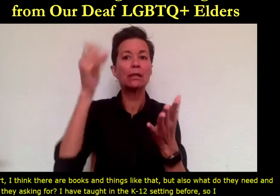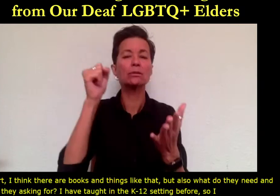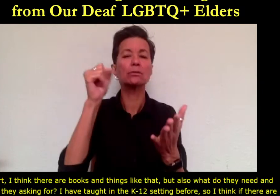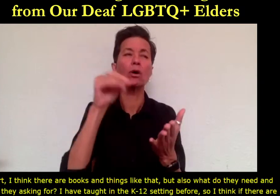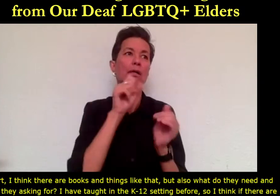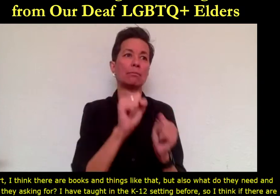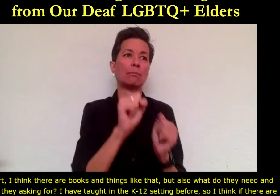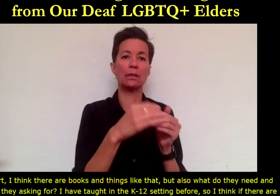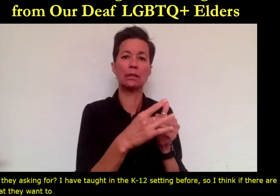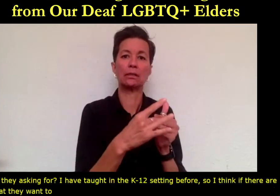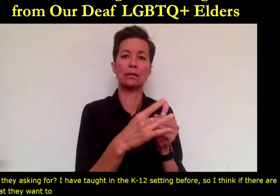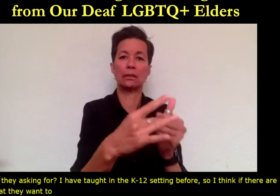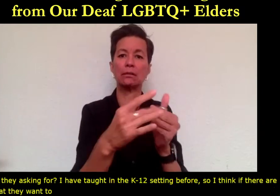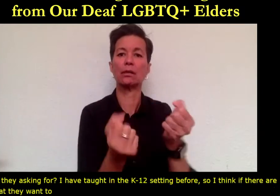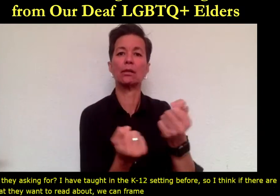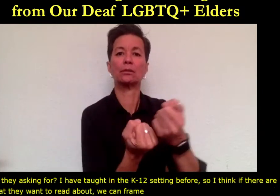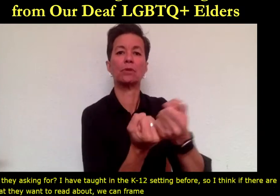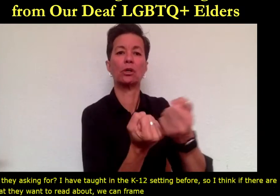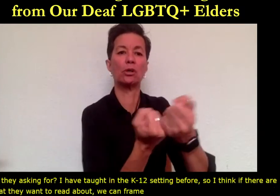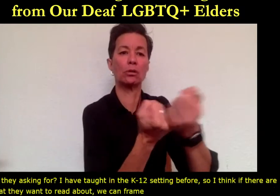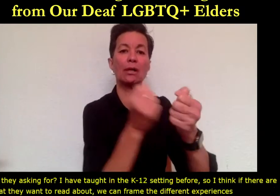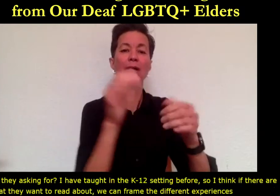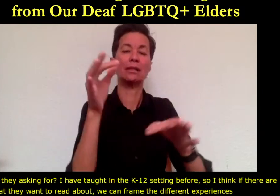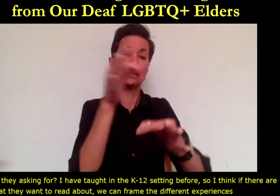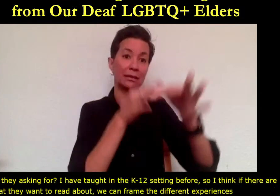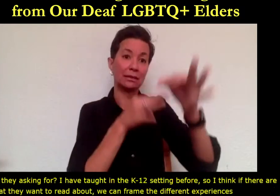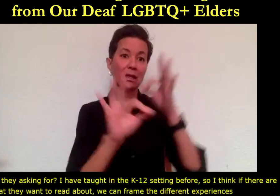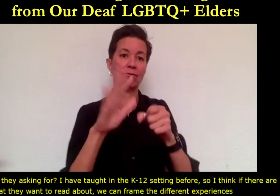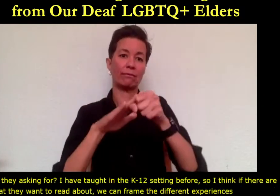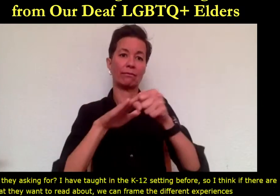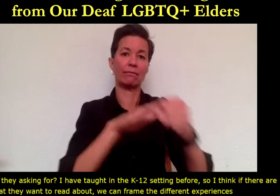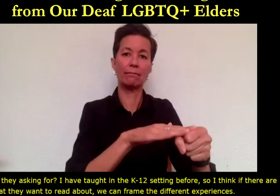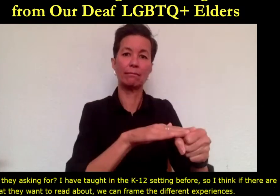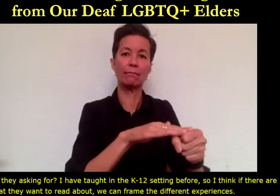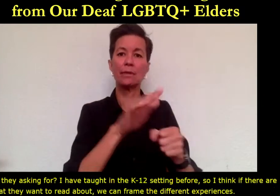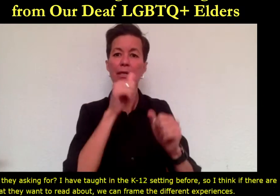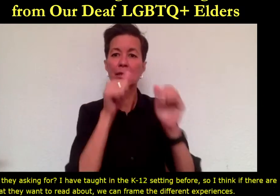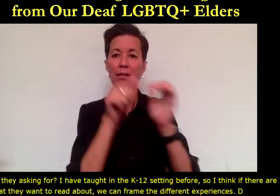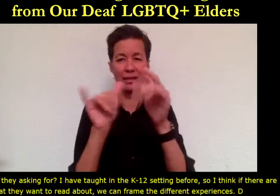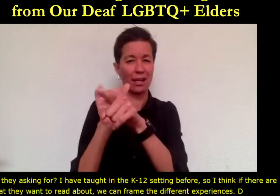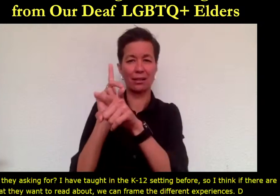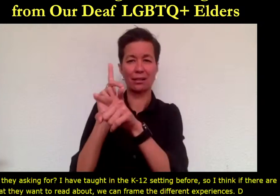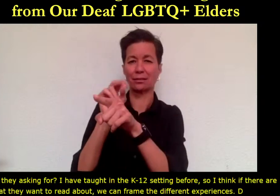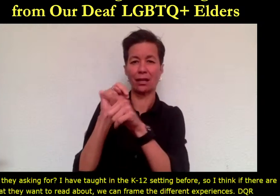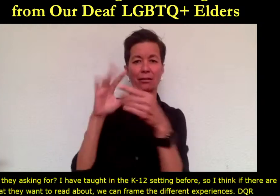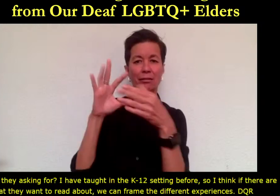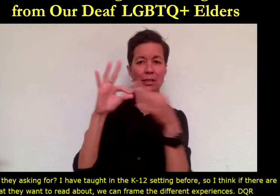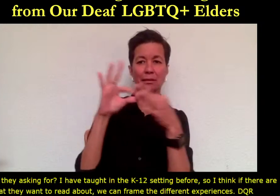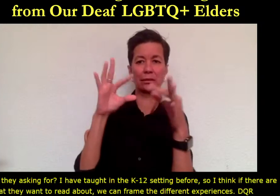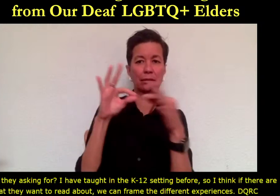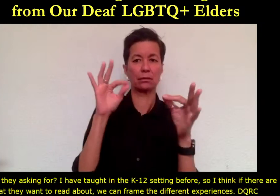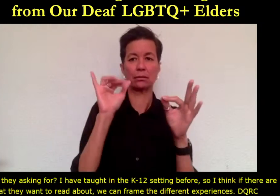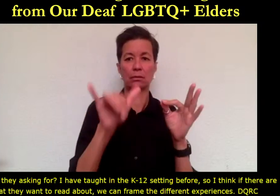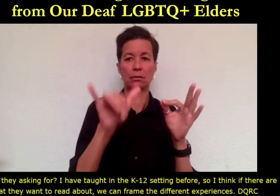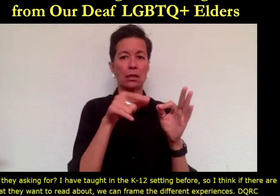might have the information they need and that can lead them to the support they need rather than attempting to oppress or hide it